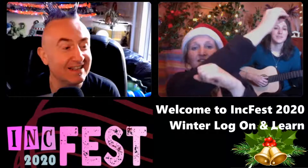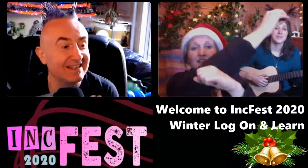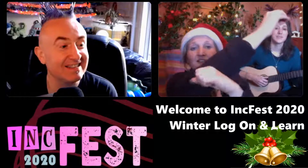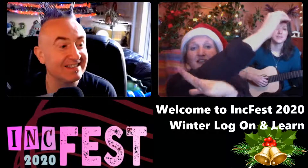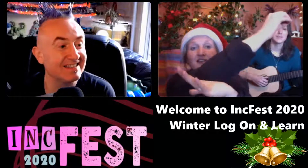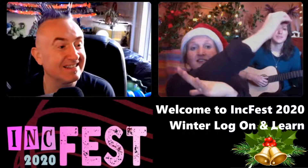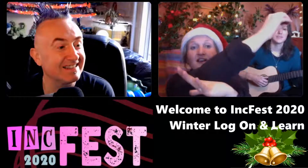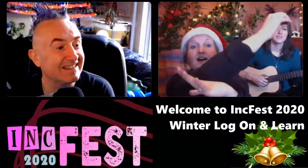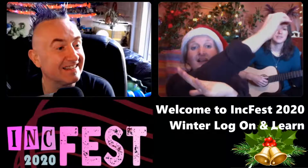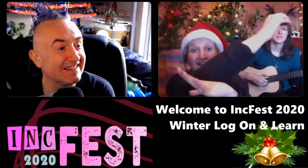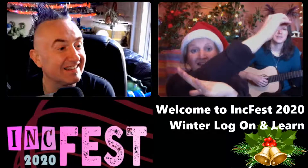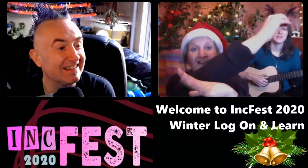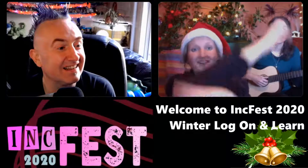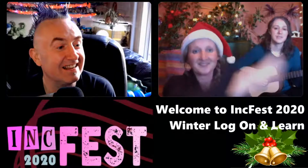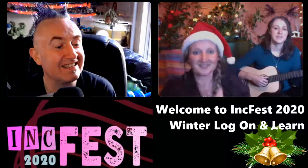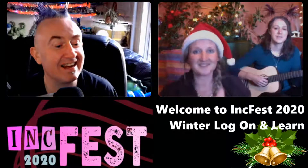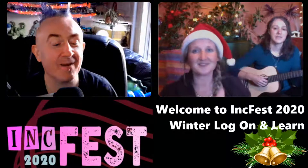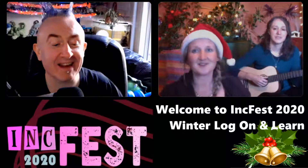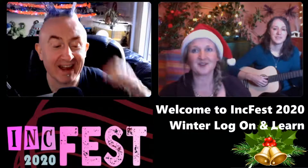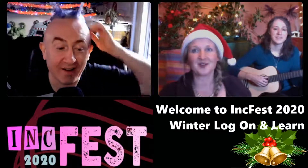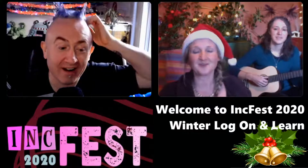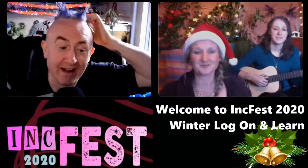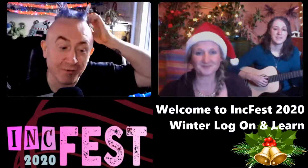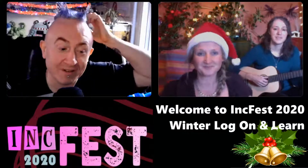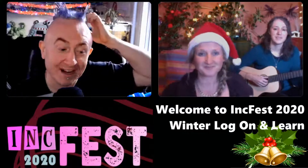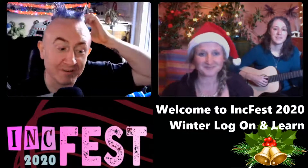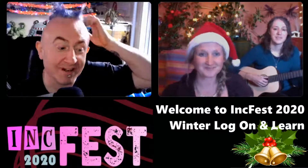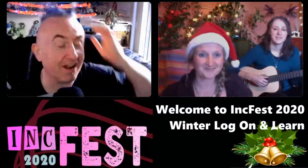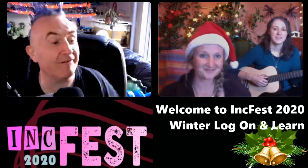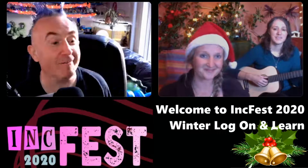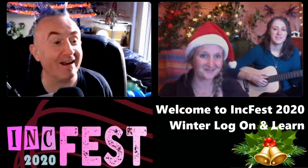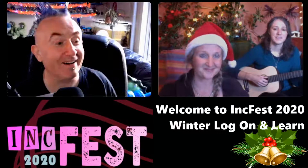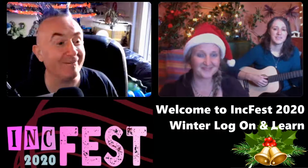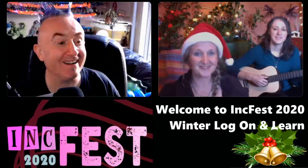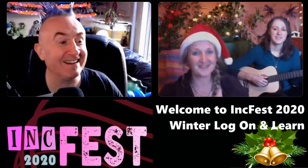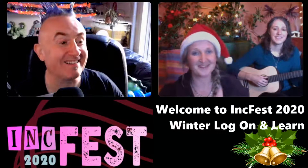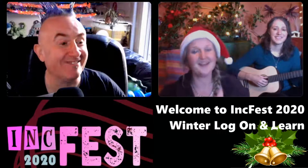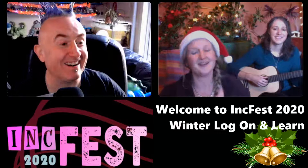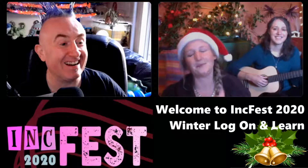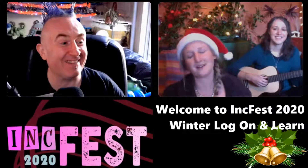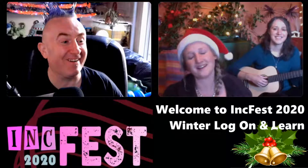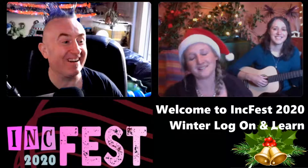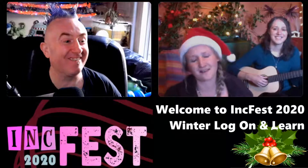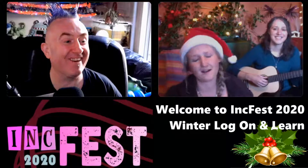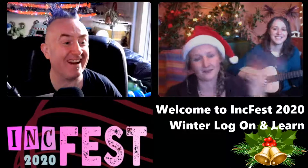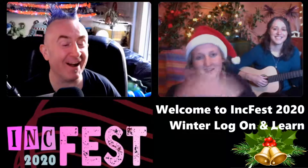Let's laying. Let's see how I get on. Everyone's allowed to laugh at me. I don't mind. It's completely fine. Right.